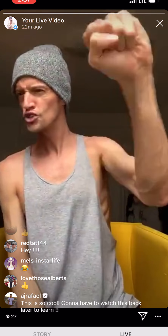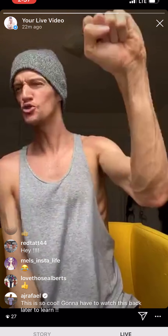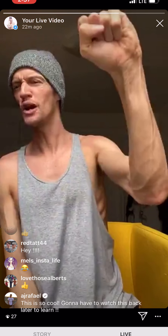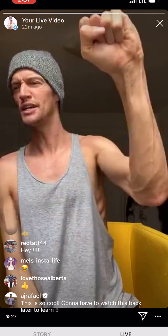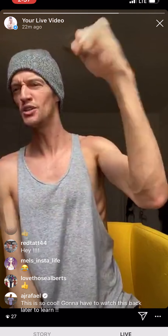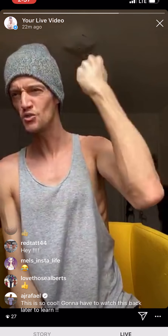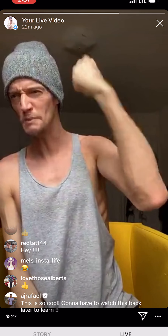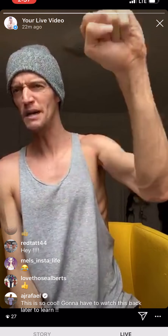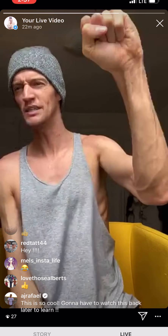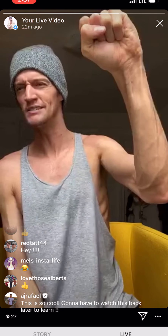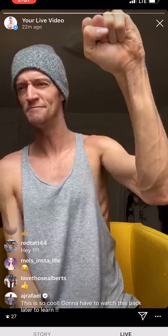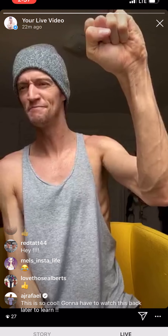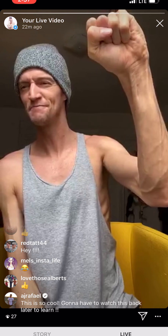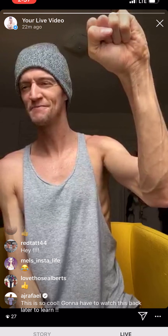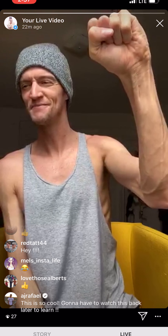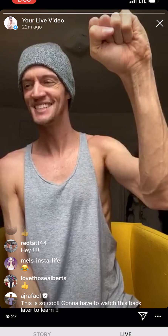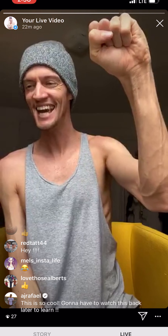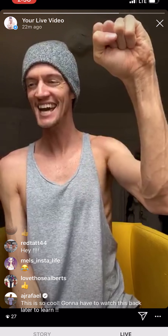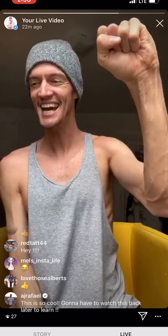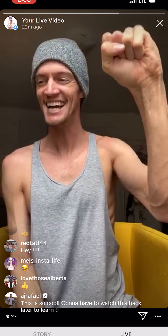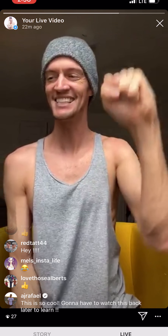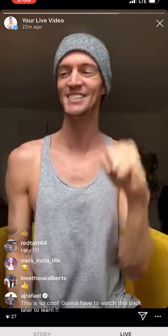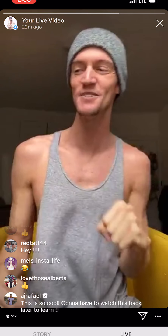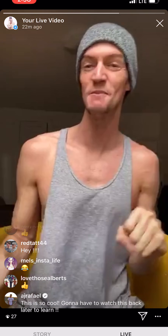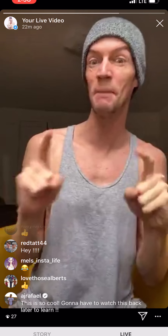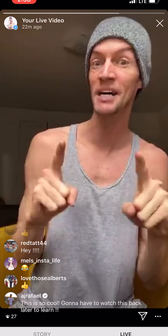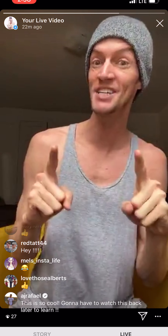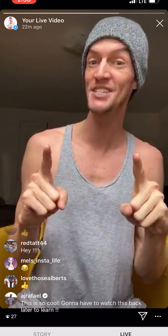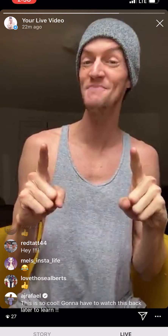Strike. Rebellion. Yeah. To punish someone.